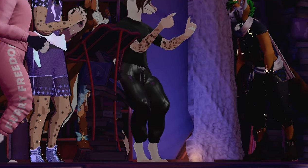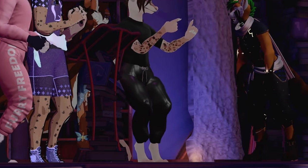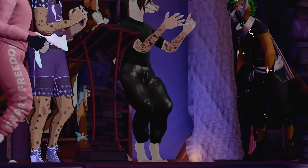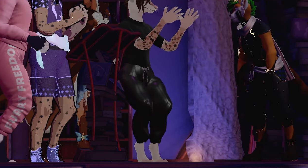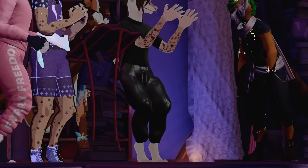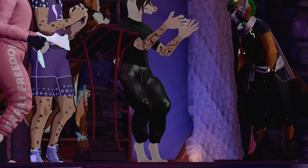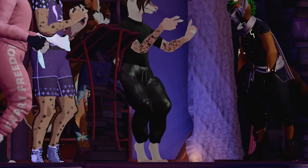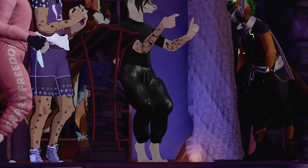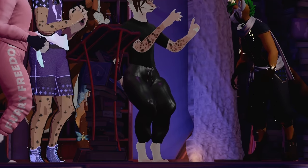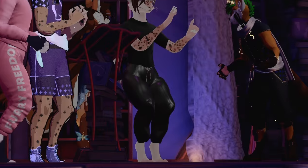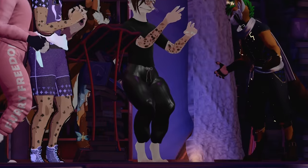Daiumada?